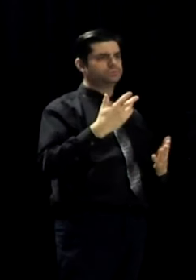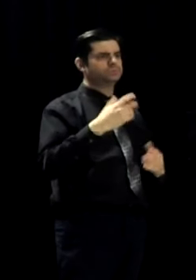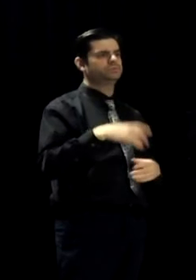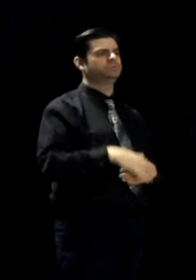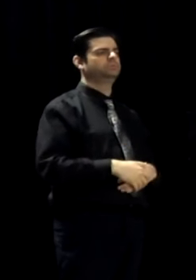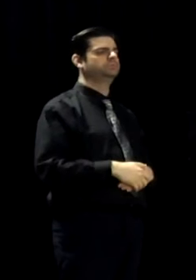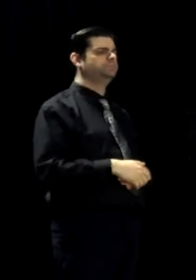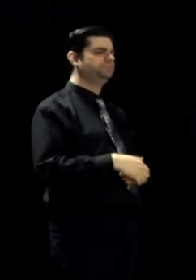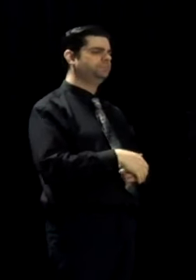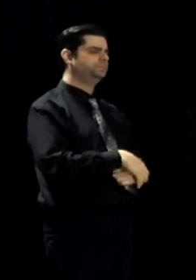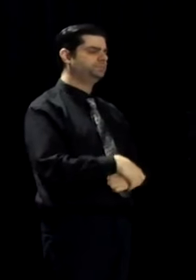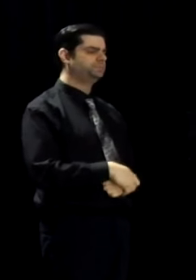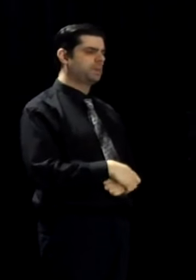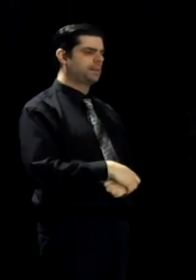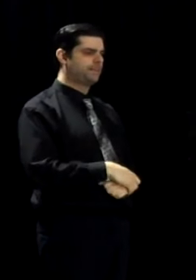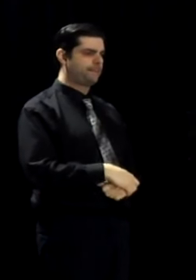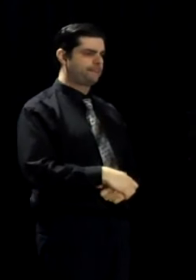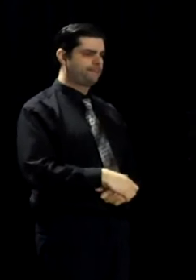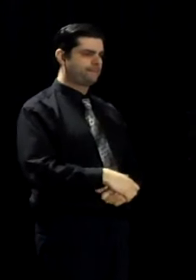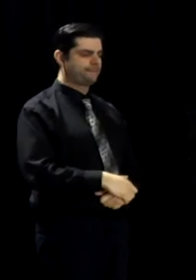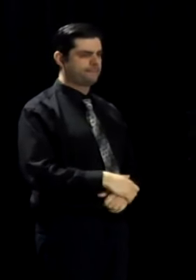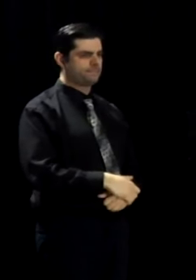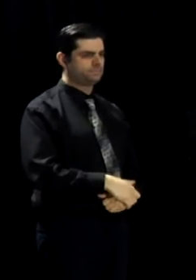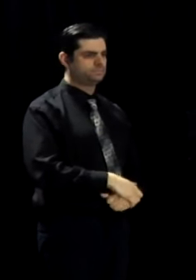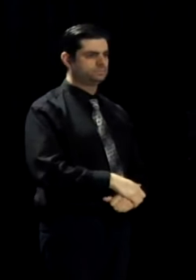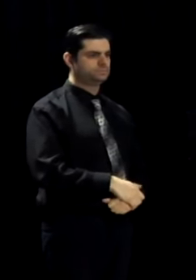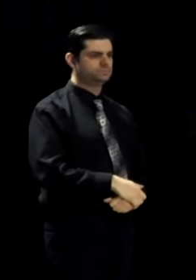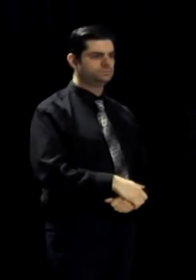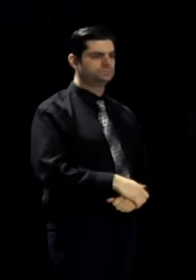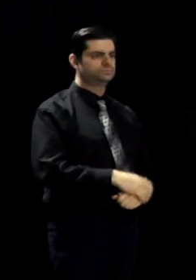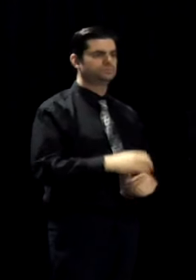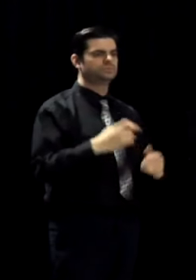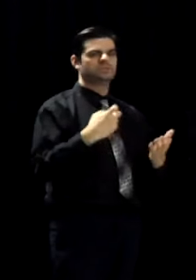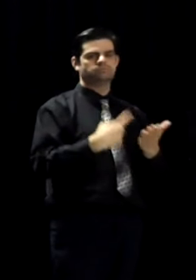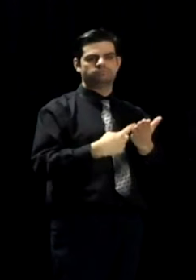it says. Certainly on a restart, we've talked about it.